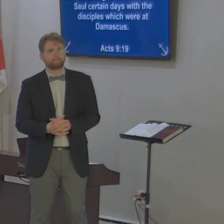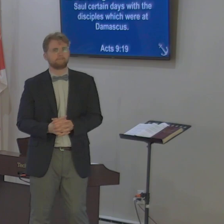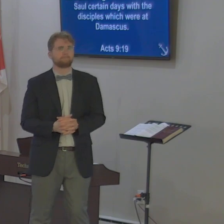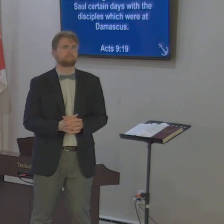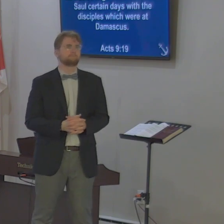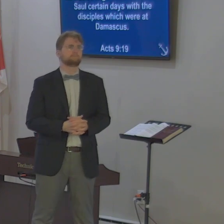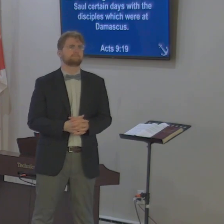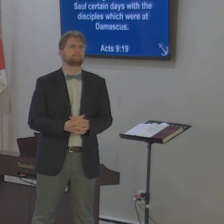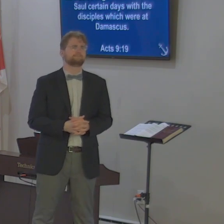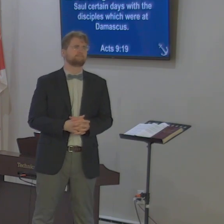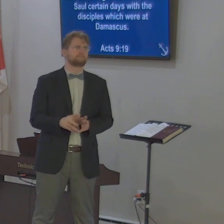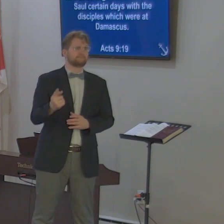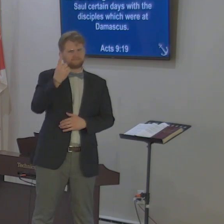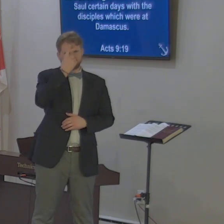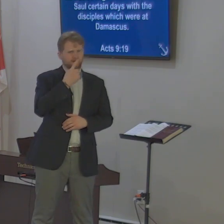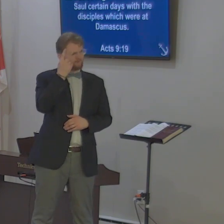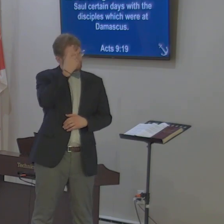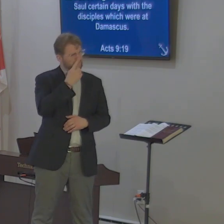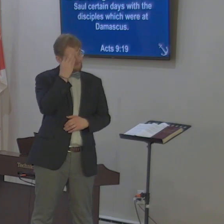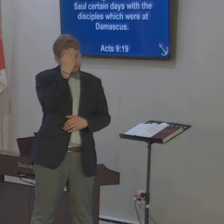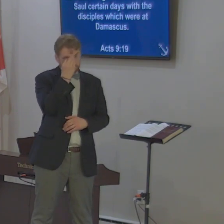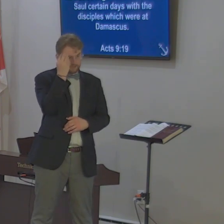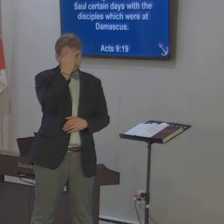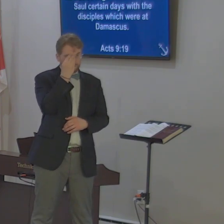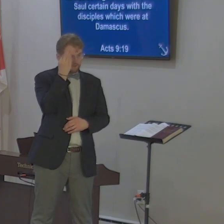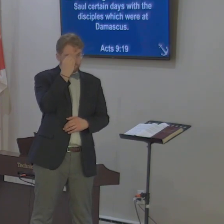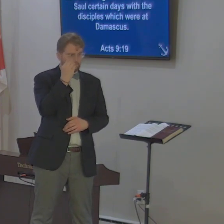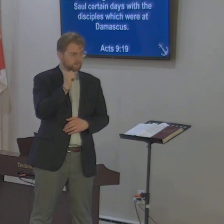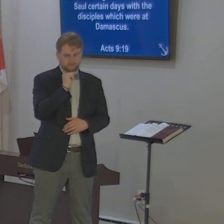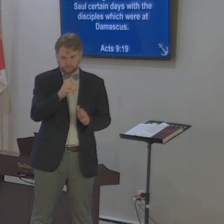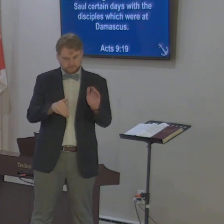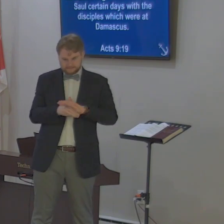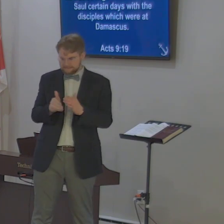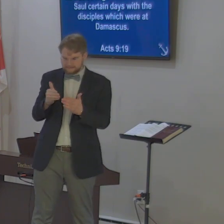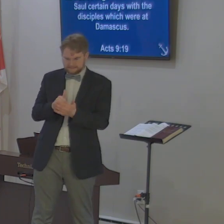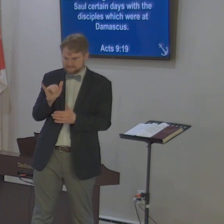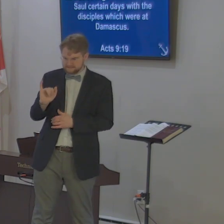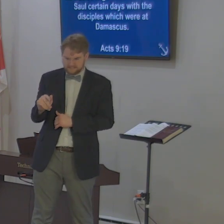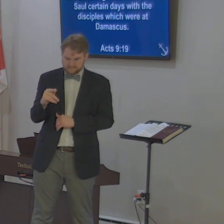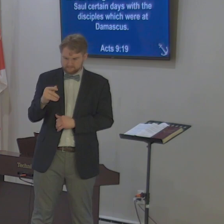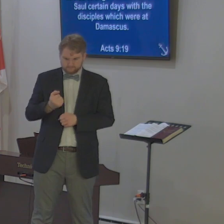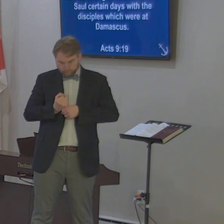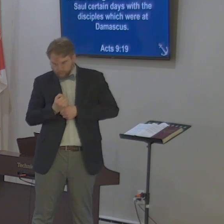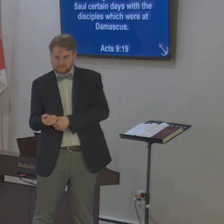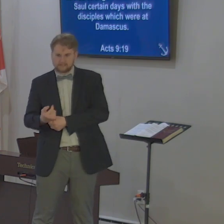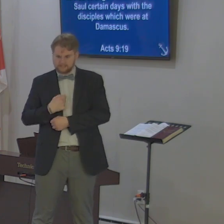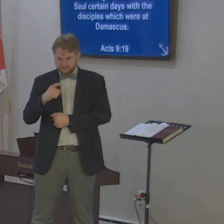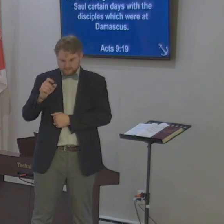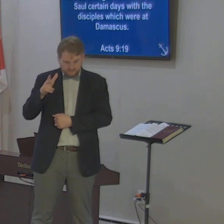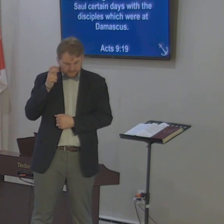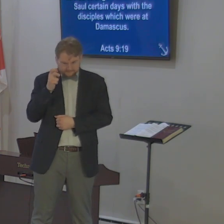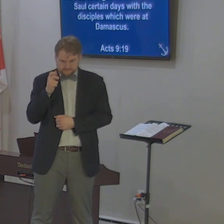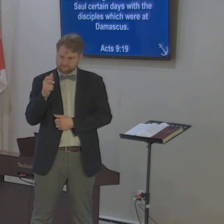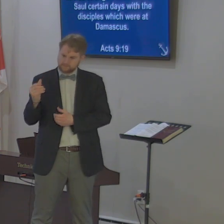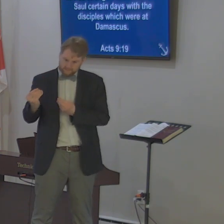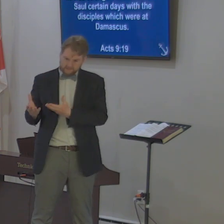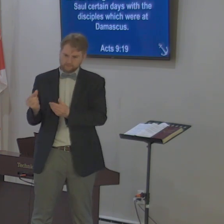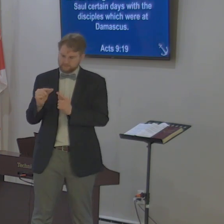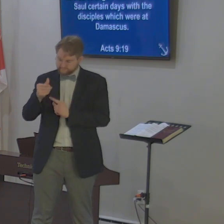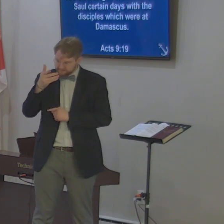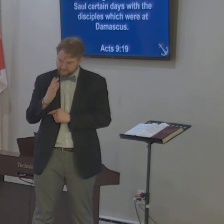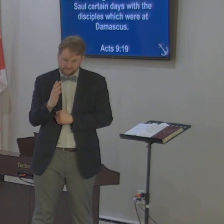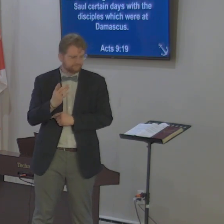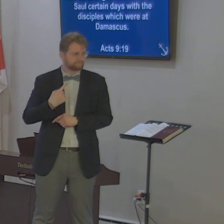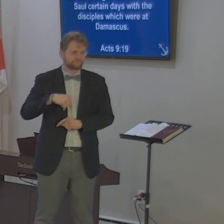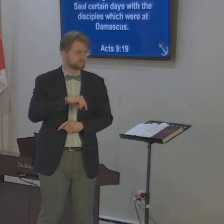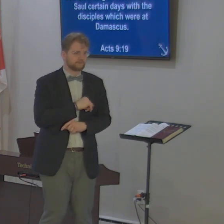I wonder if his mind he's thinking, but don't kick against these pricks. I need to listen. I need to go according to the word of God. We don't want to get